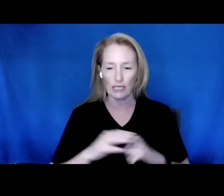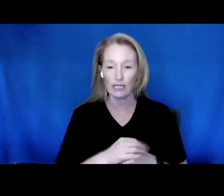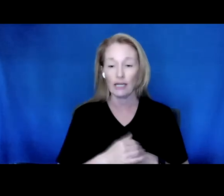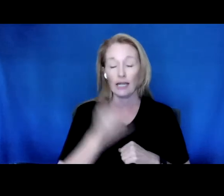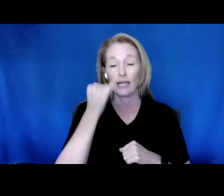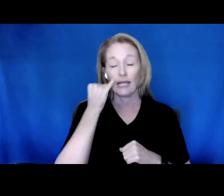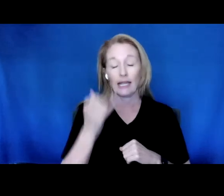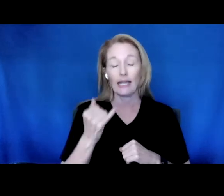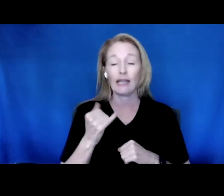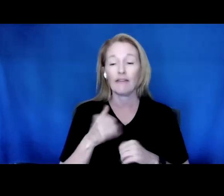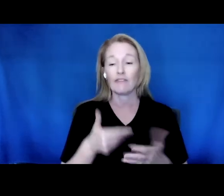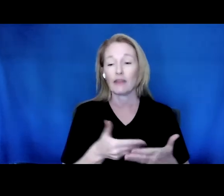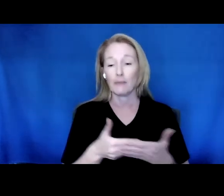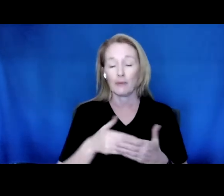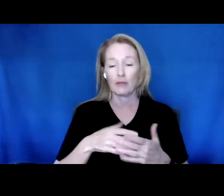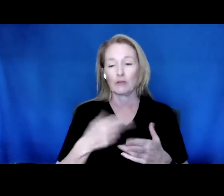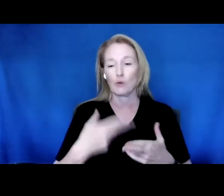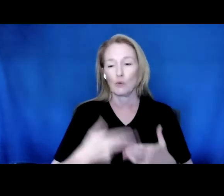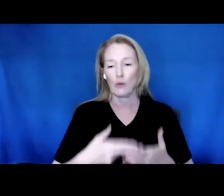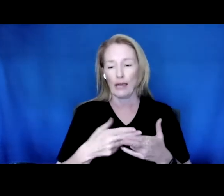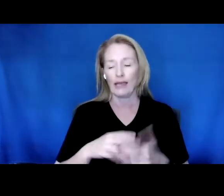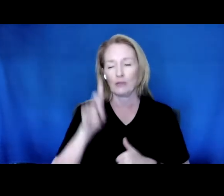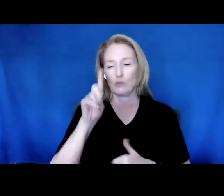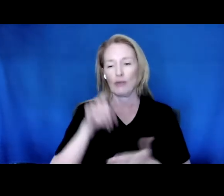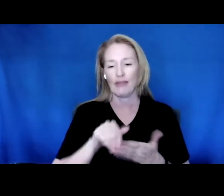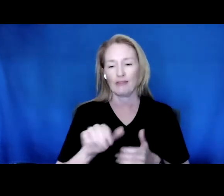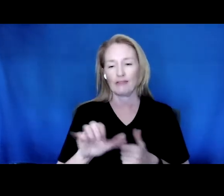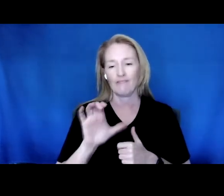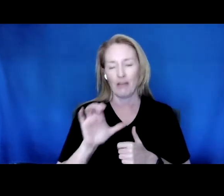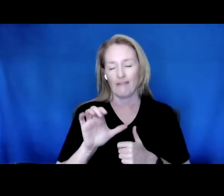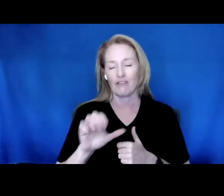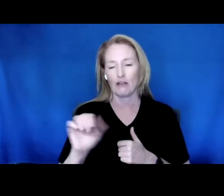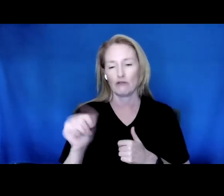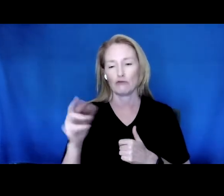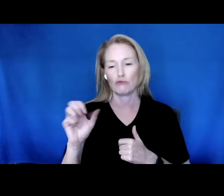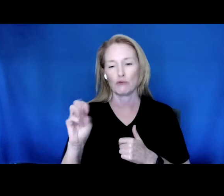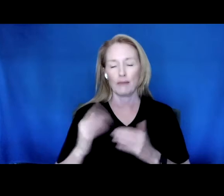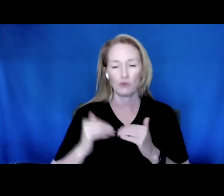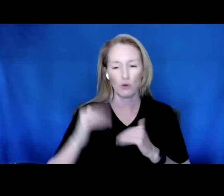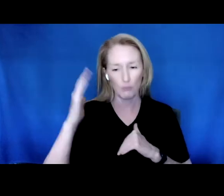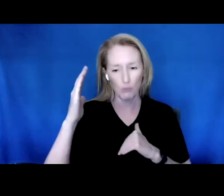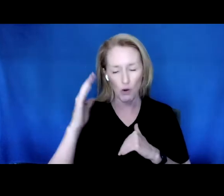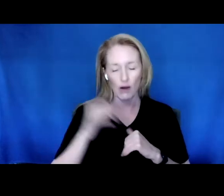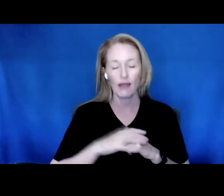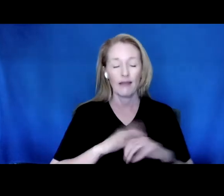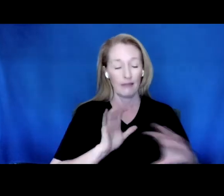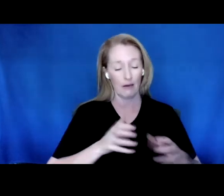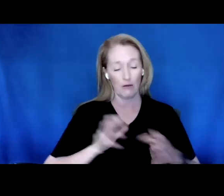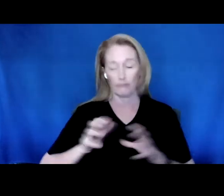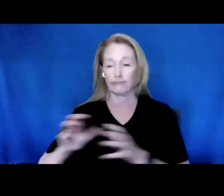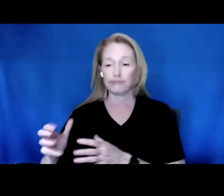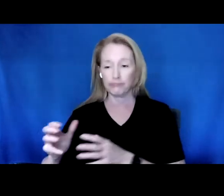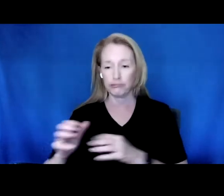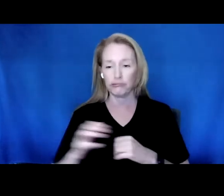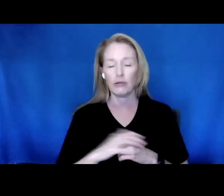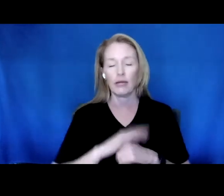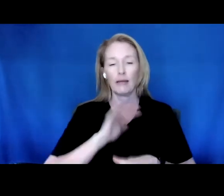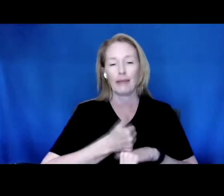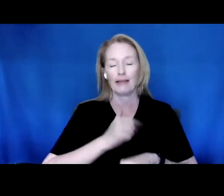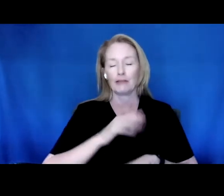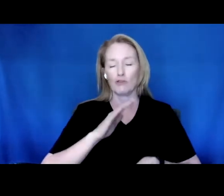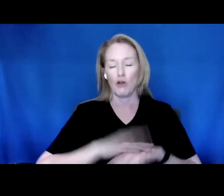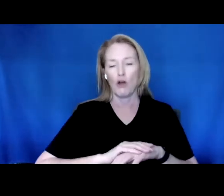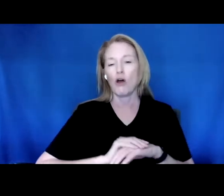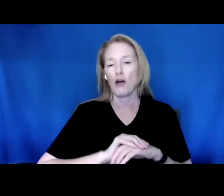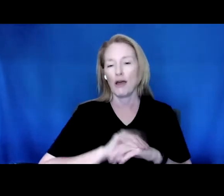grams or more, they're classified into the period of risk based on their age of death. So for a fetus, it would be